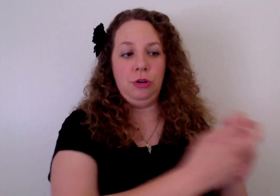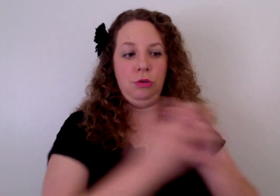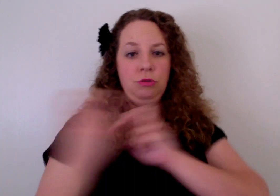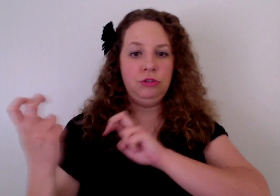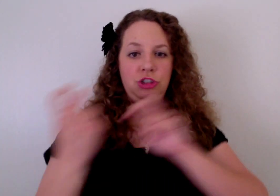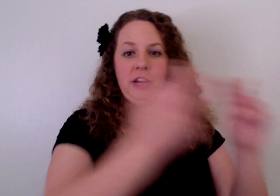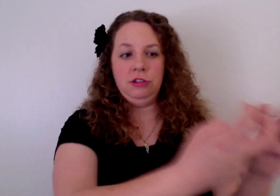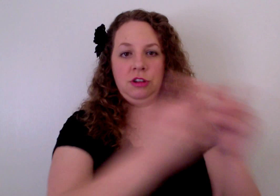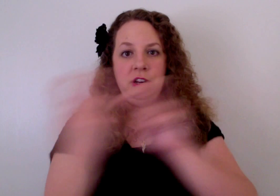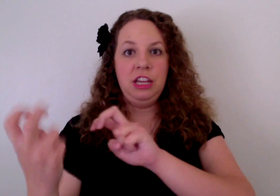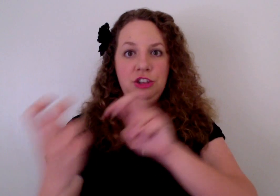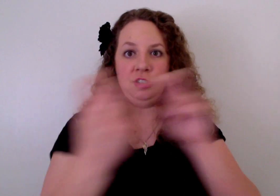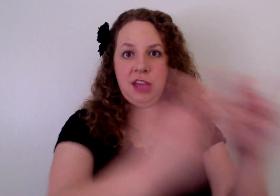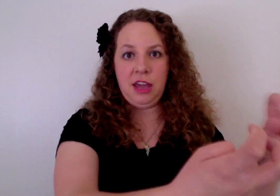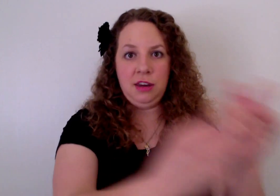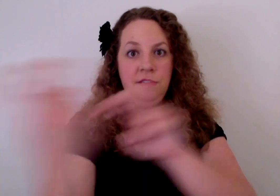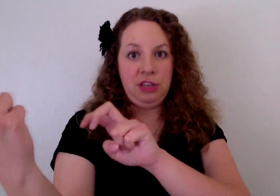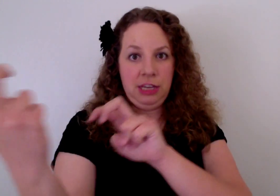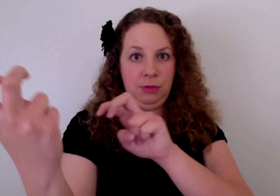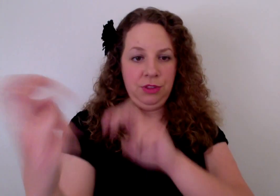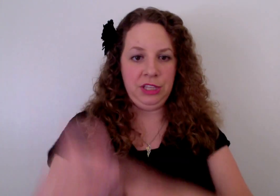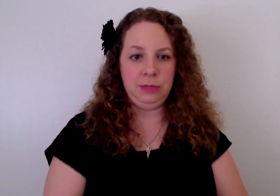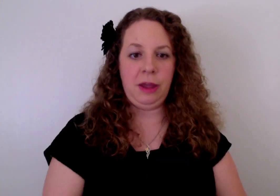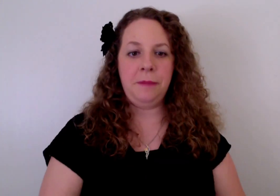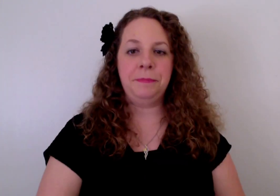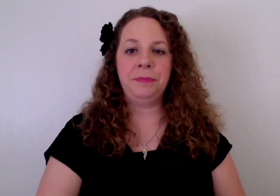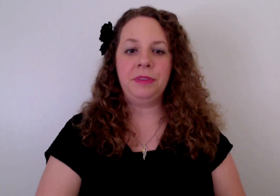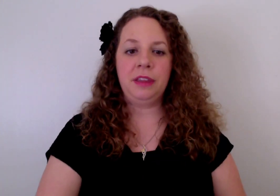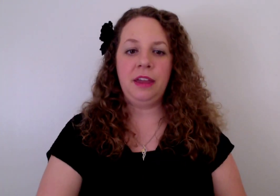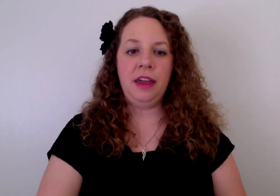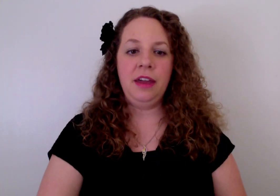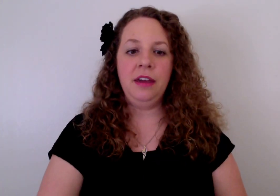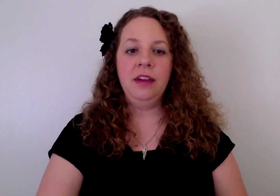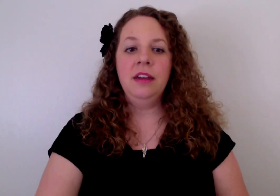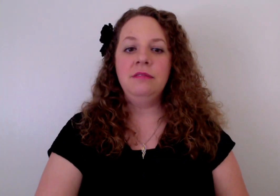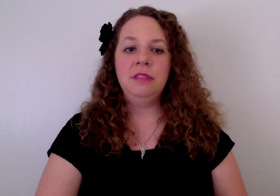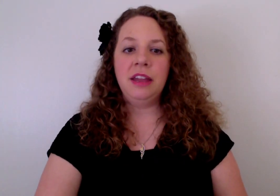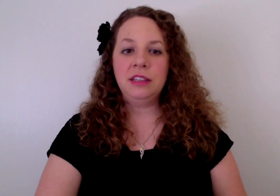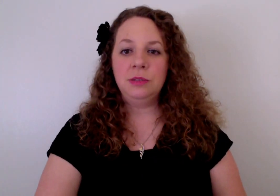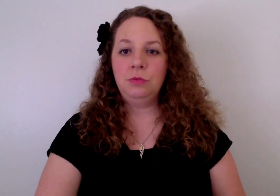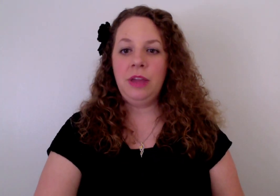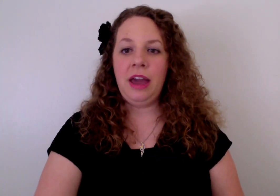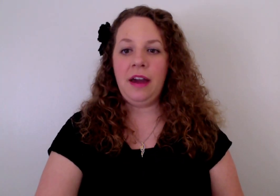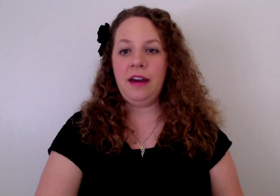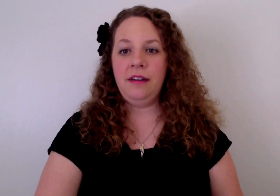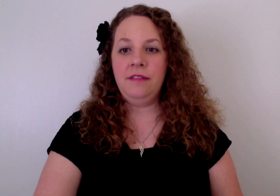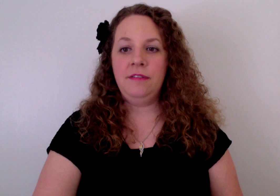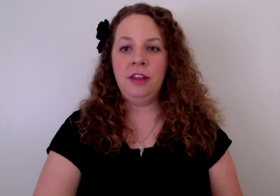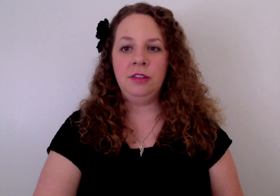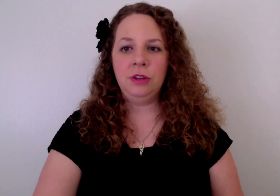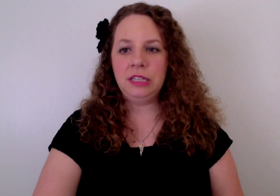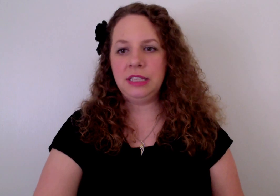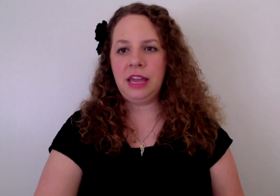chairs on each side of the table this way. Okay, next we have looks like